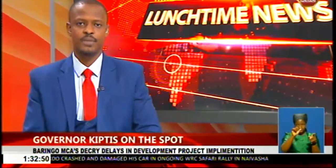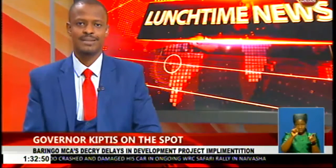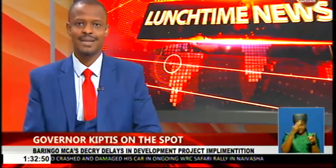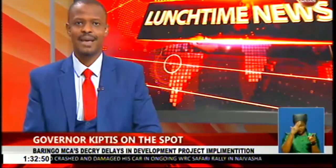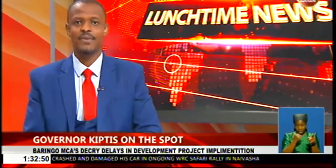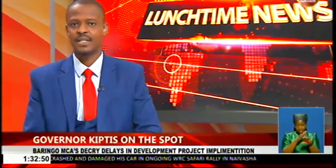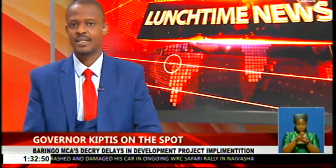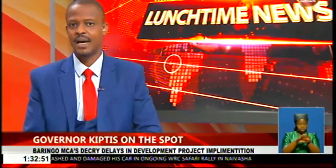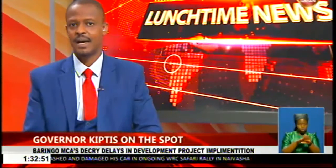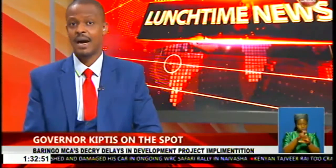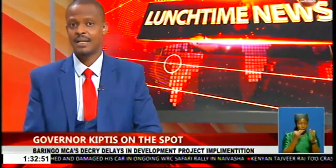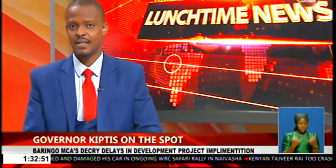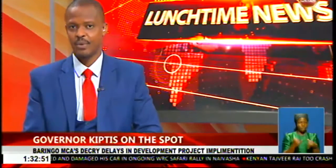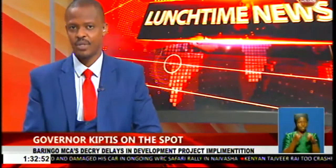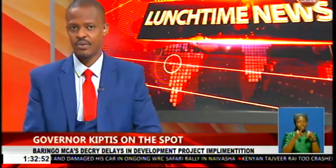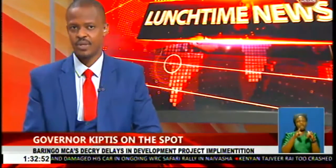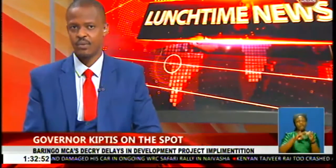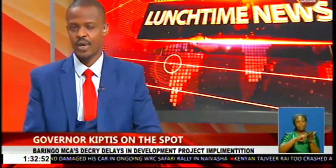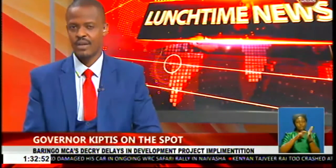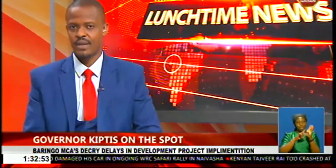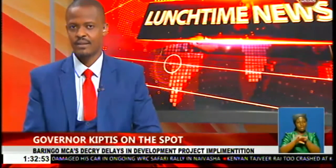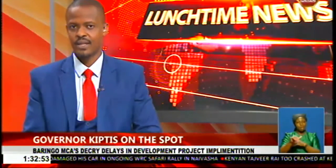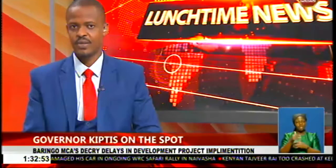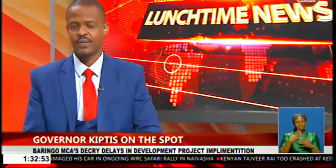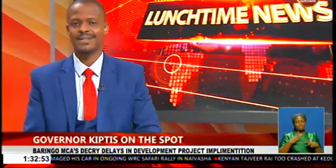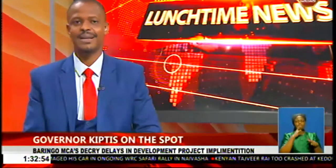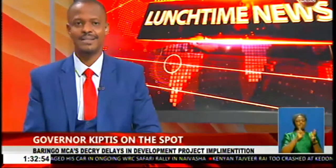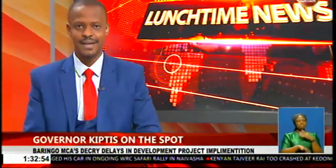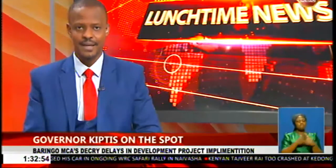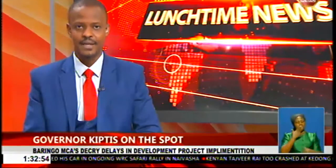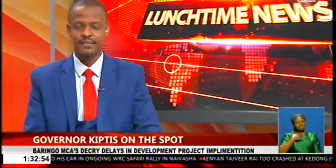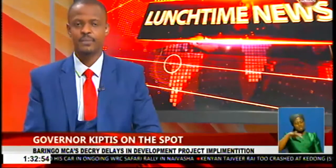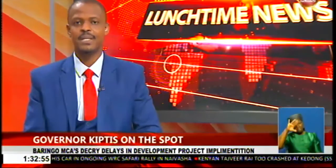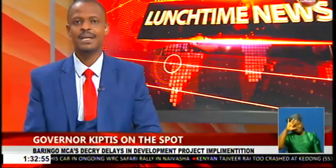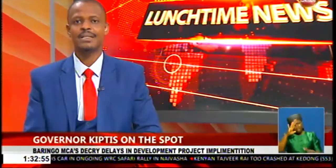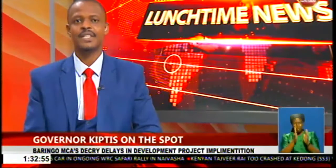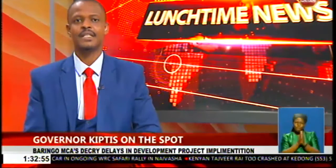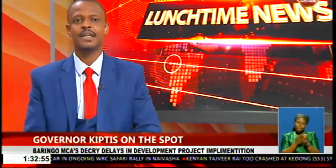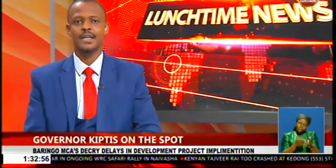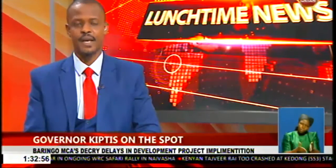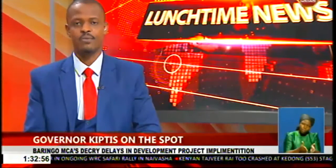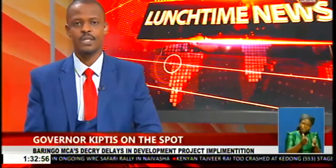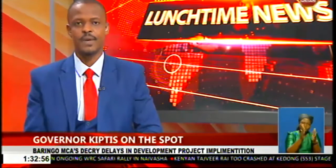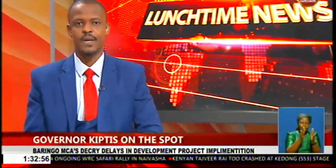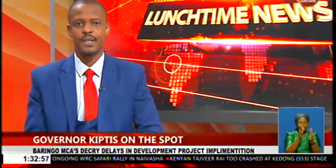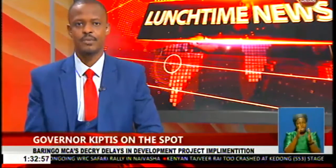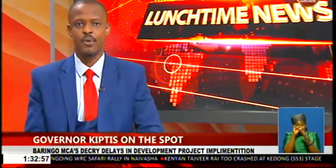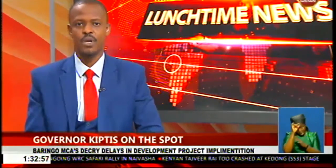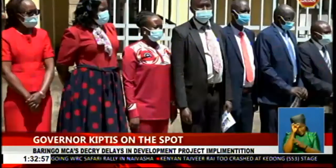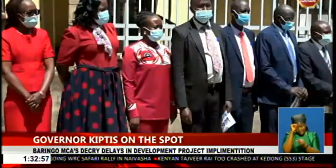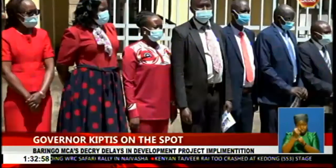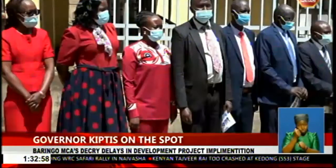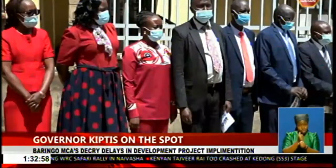ward reps say residents are disappointed with the way the executive is undertaking development activities in the county.